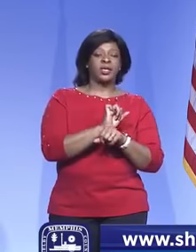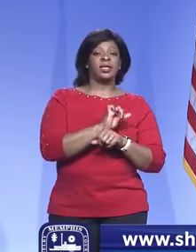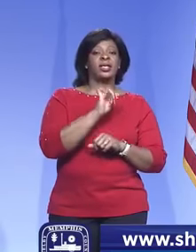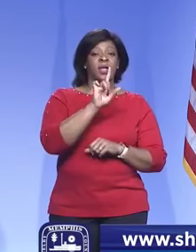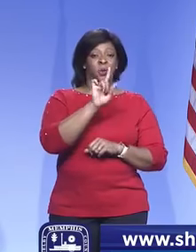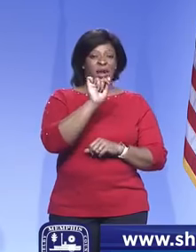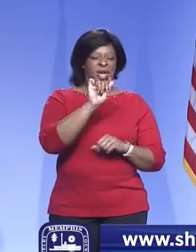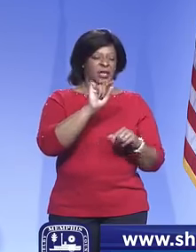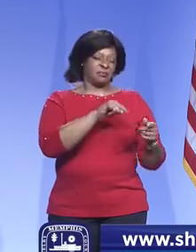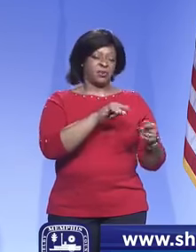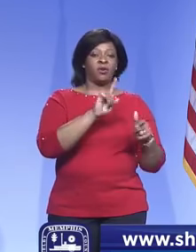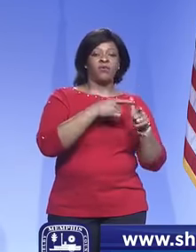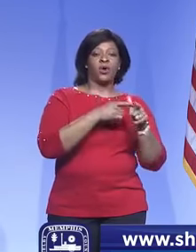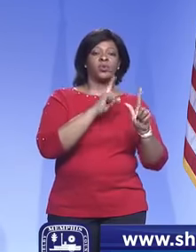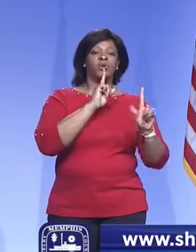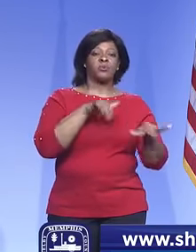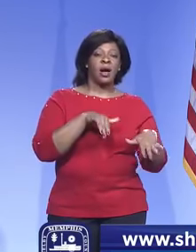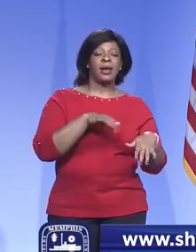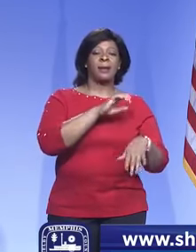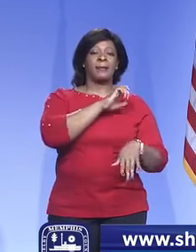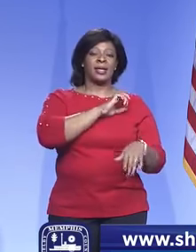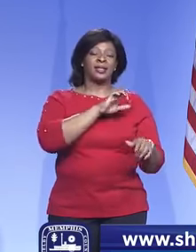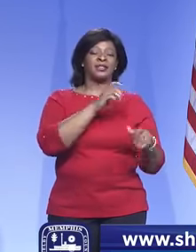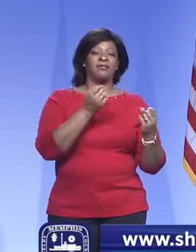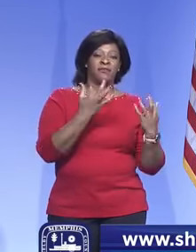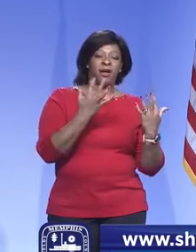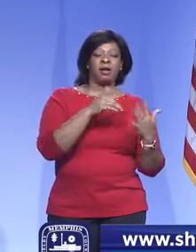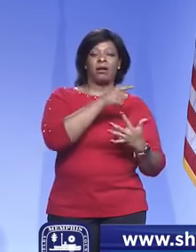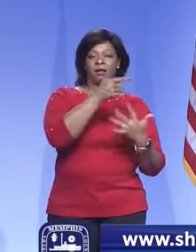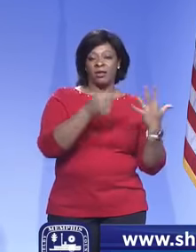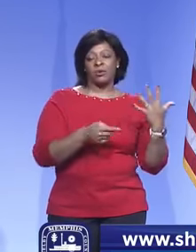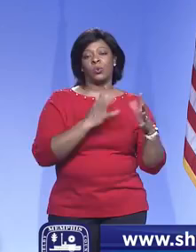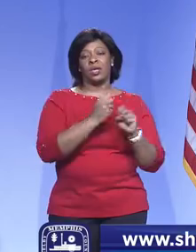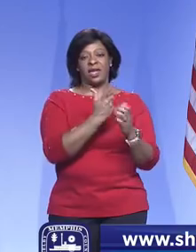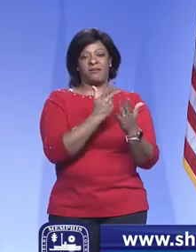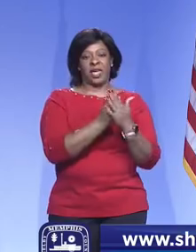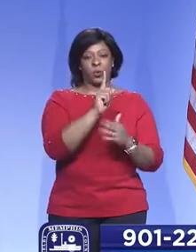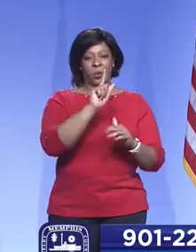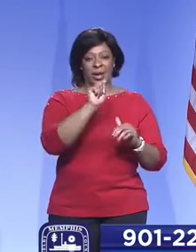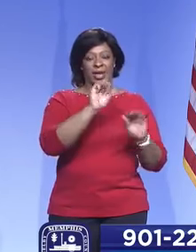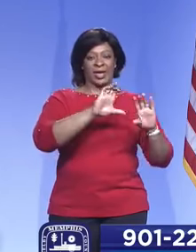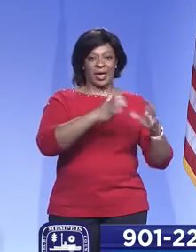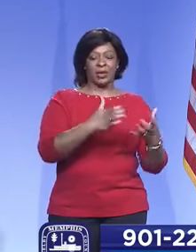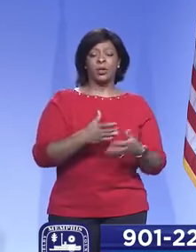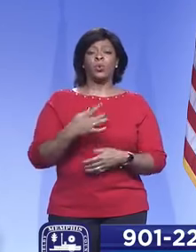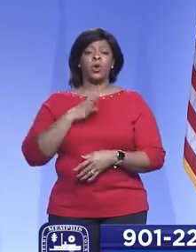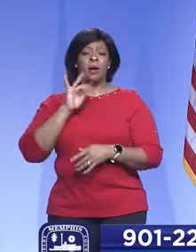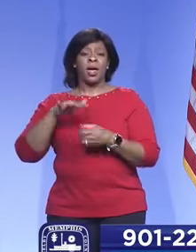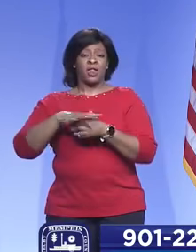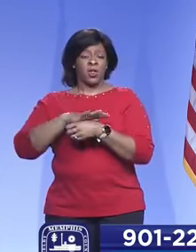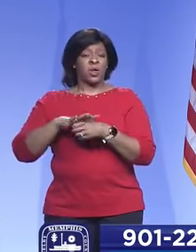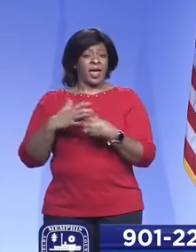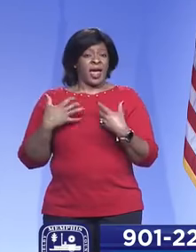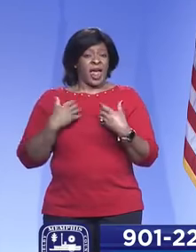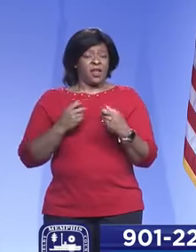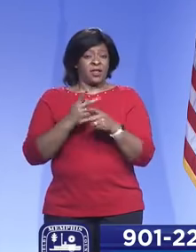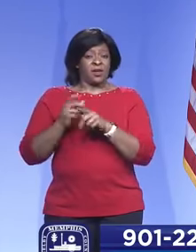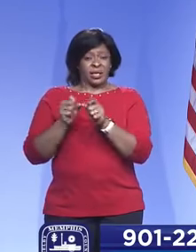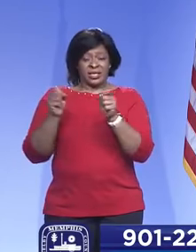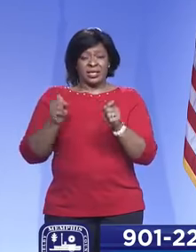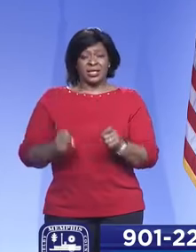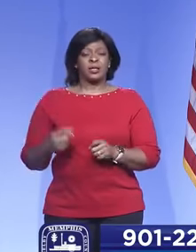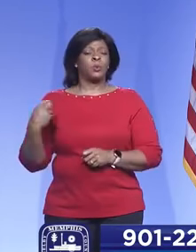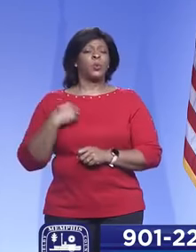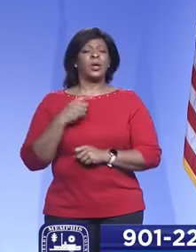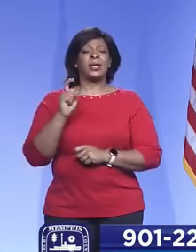be first responders and so on. What we know locally, and we've talked about this relative to healthcare systems, is